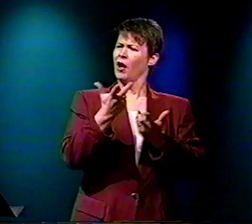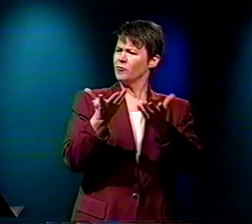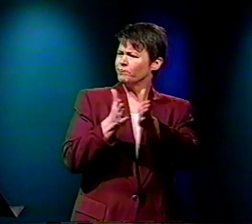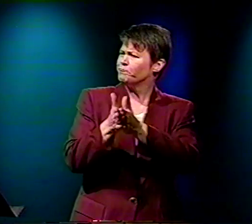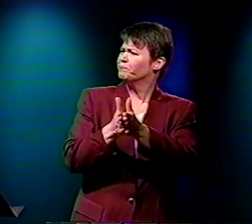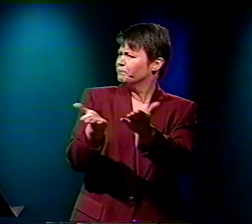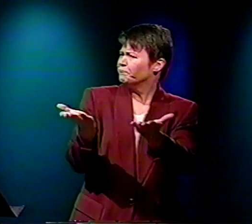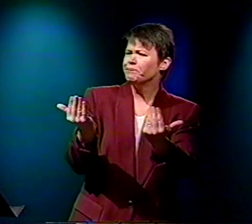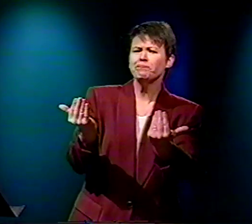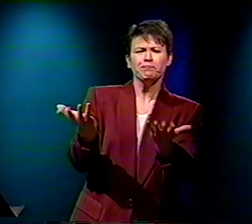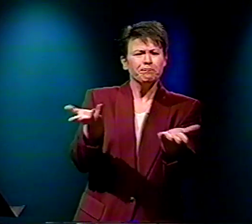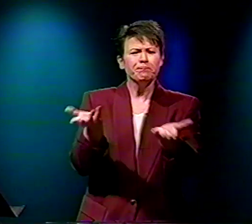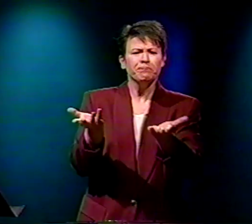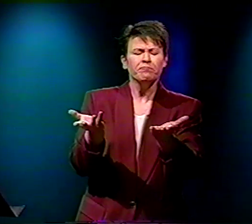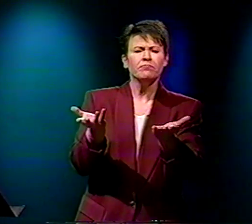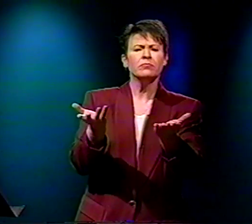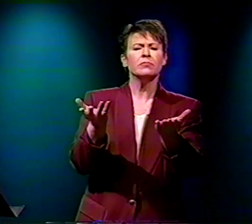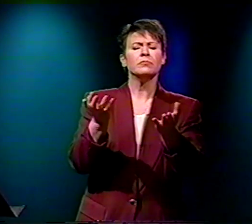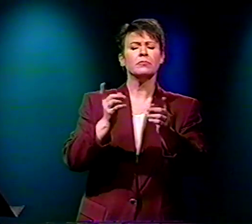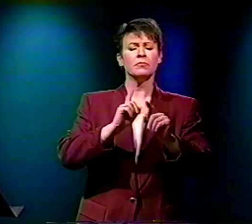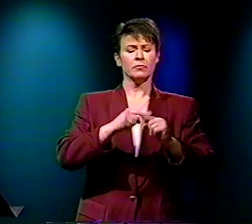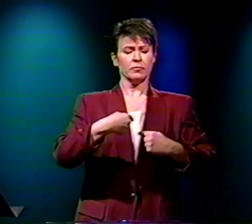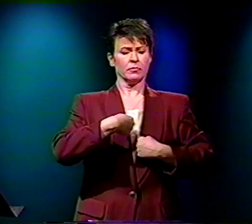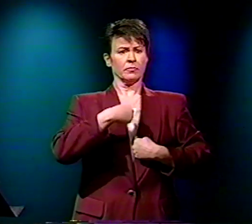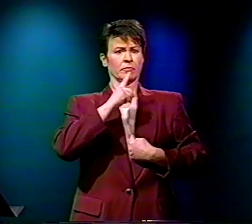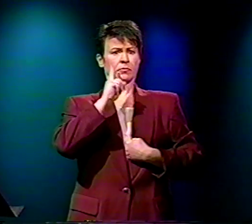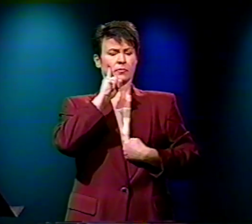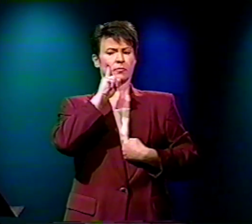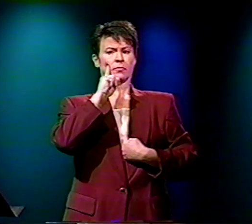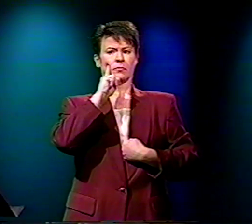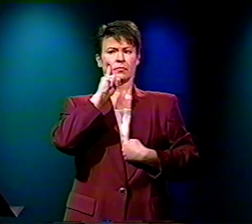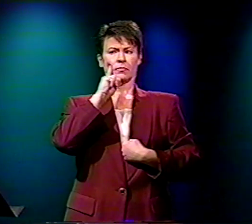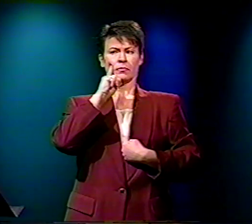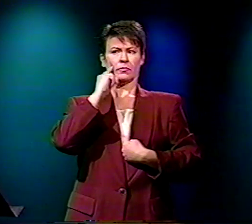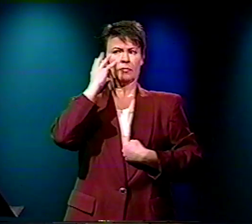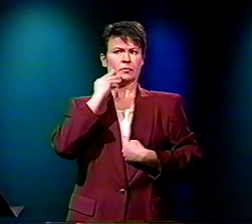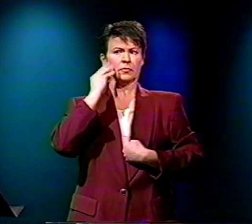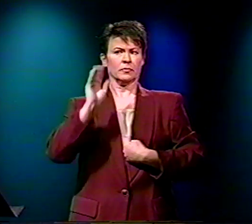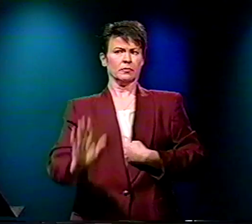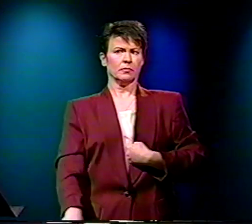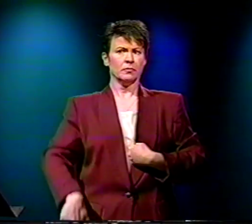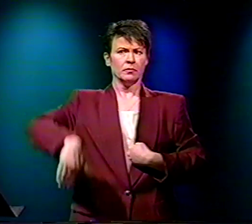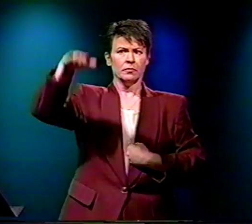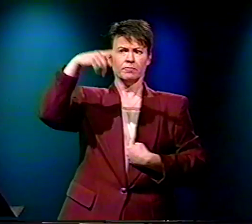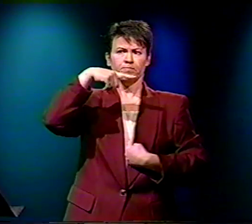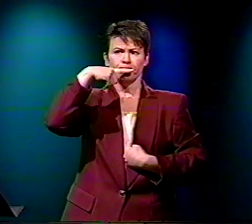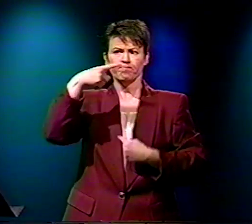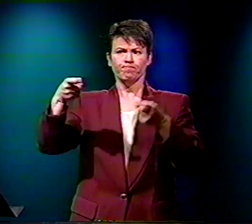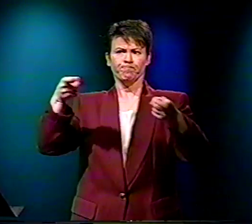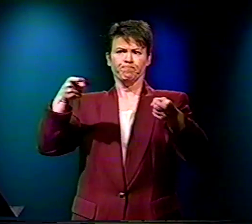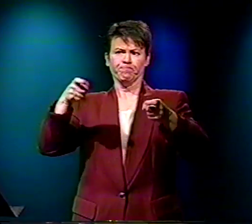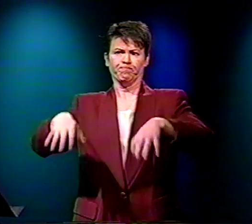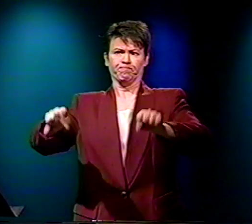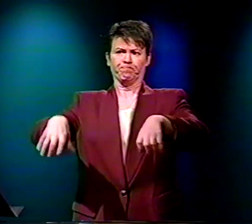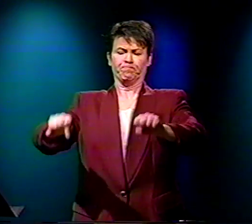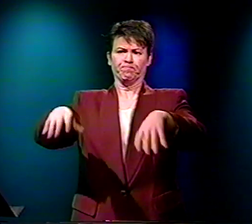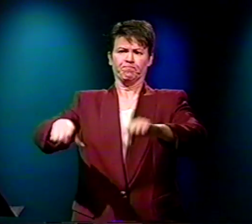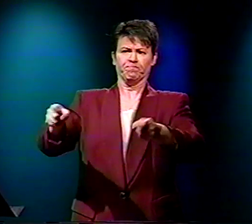Interpreters really mean well. They really want to provide those services appropriate for the deaf person. But the deaf person's experiences throughout